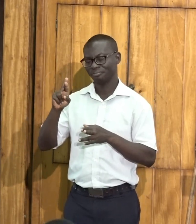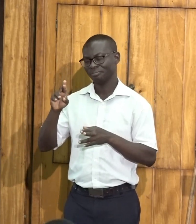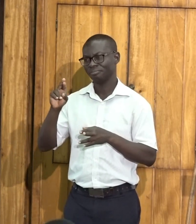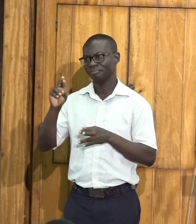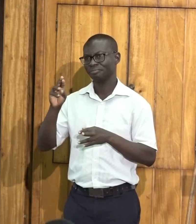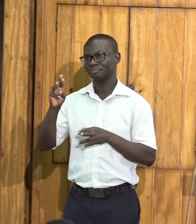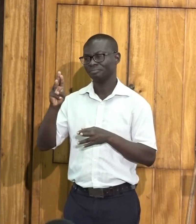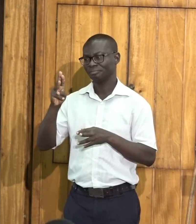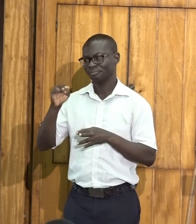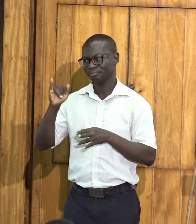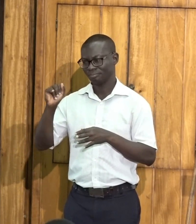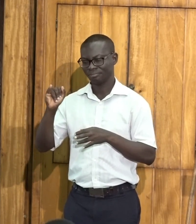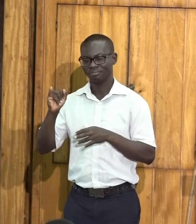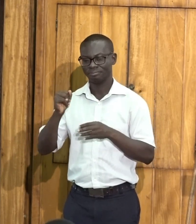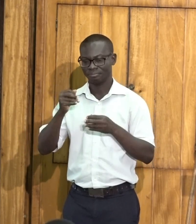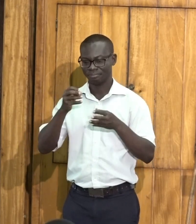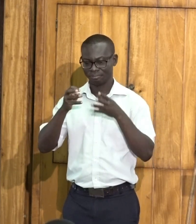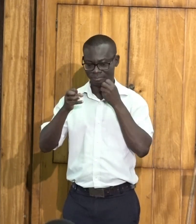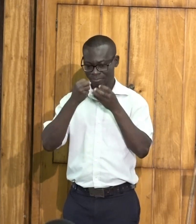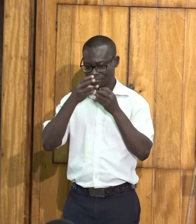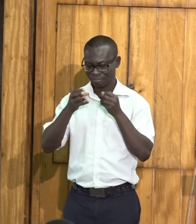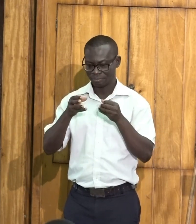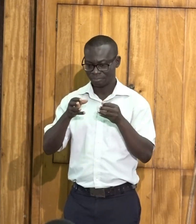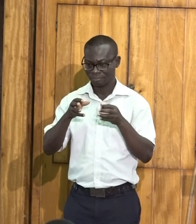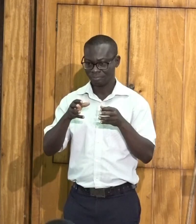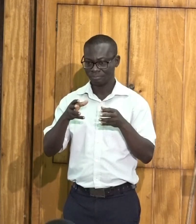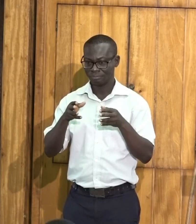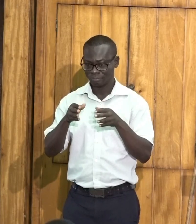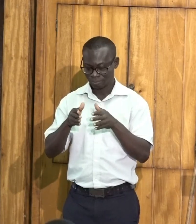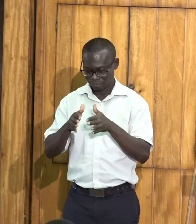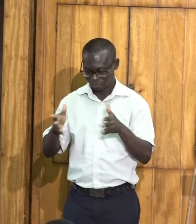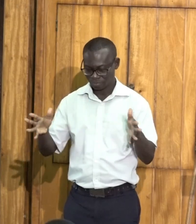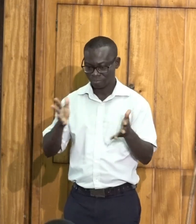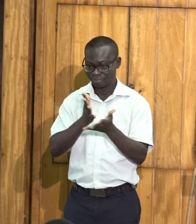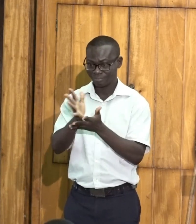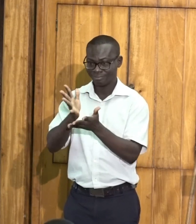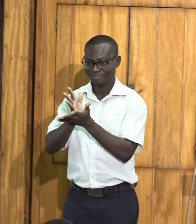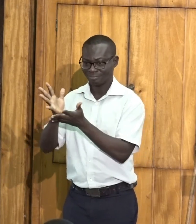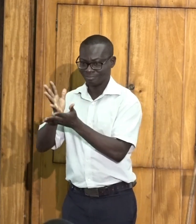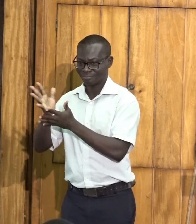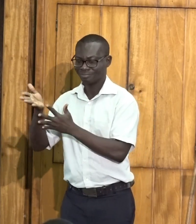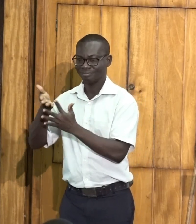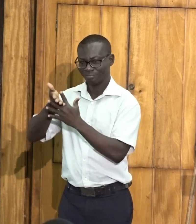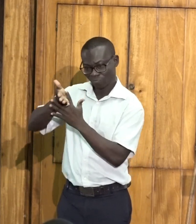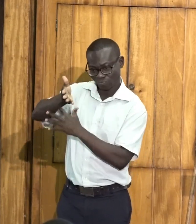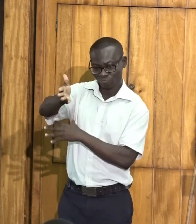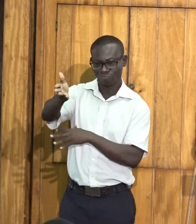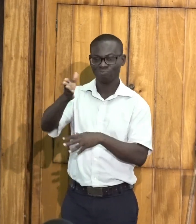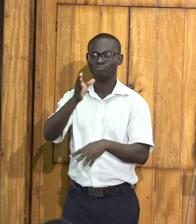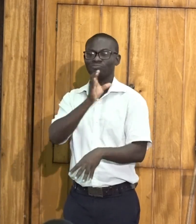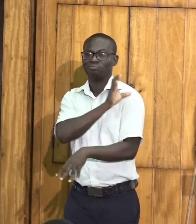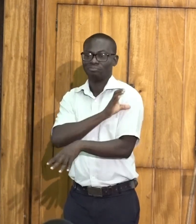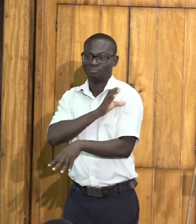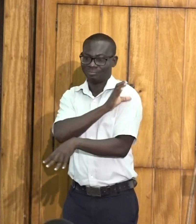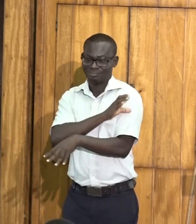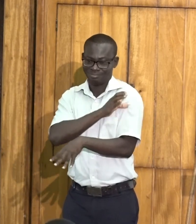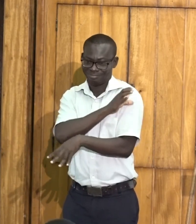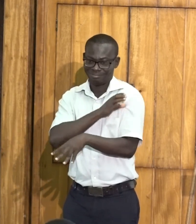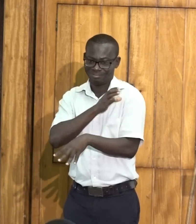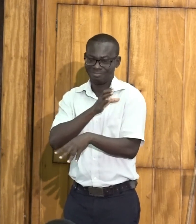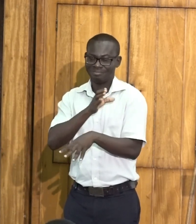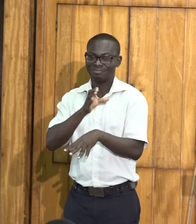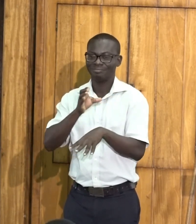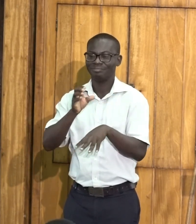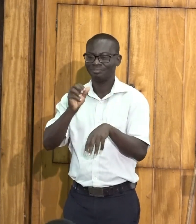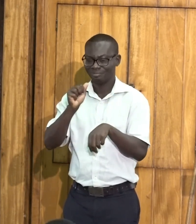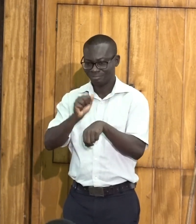to be talking about expanding access through clinic workflow adaptations. When we talk about clinic